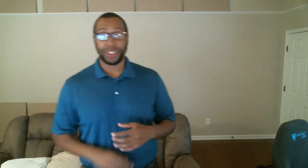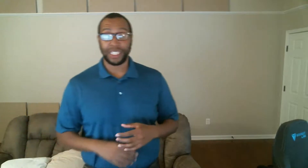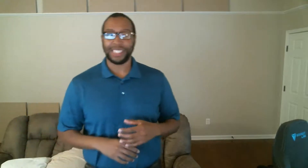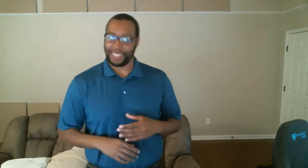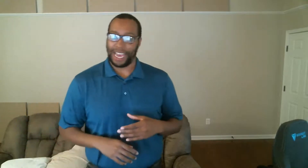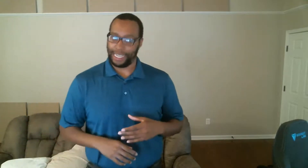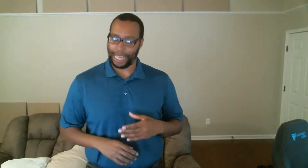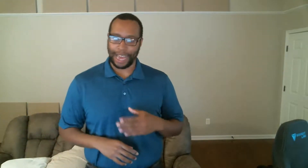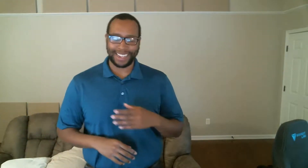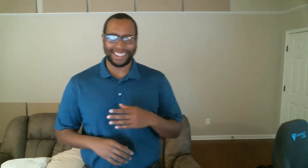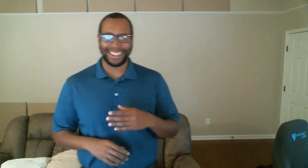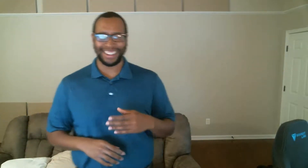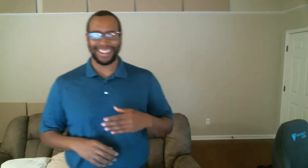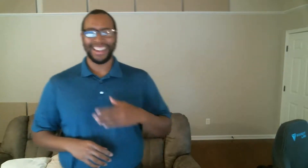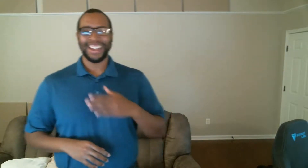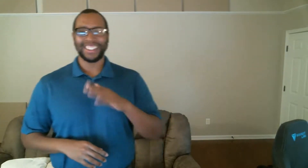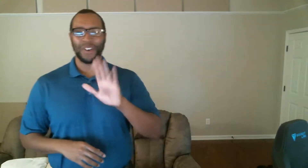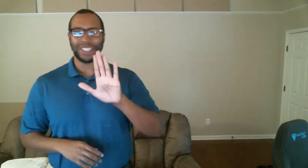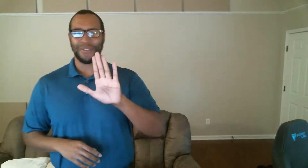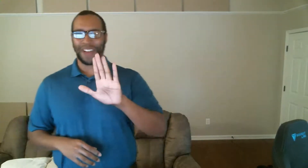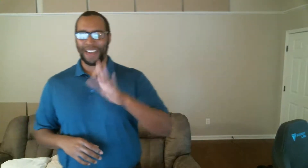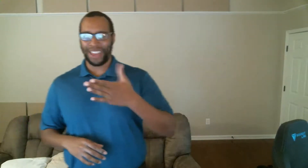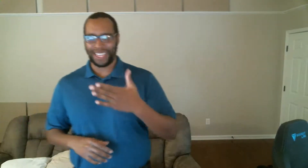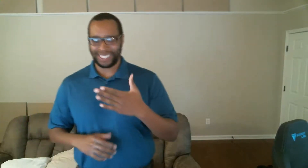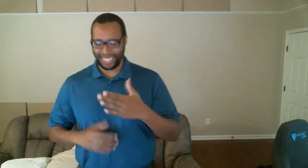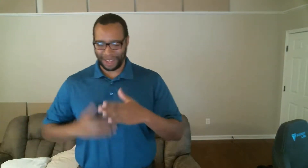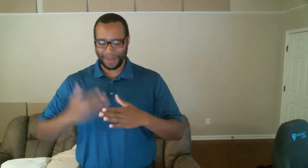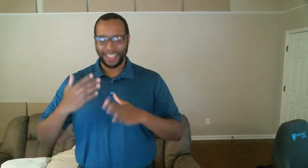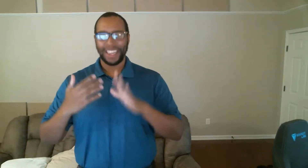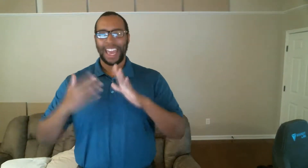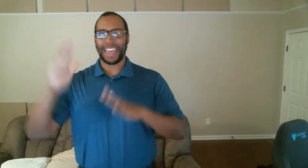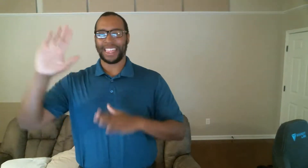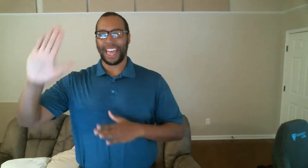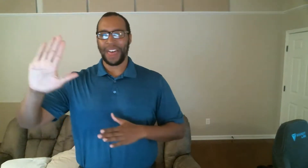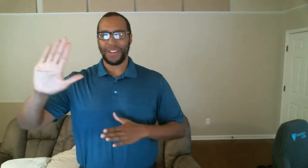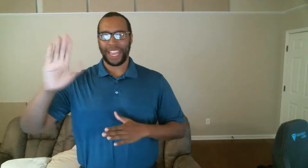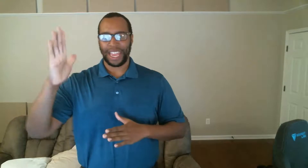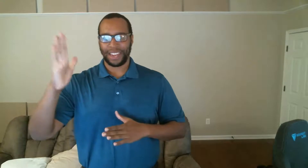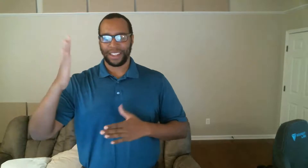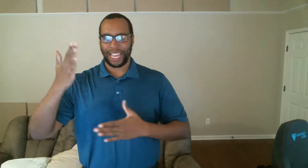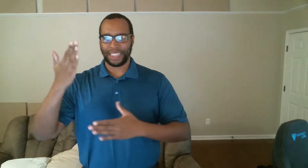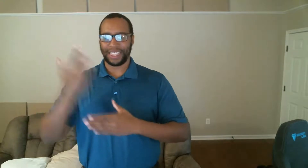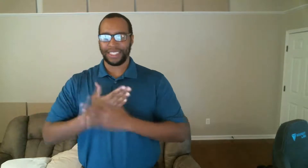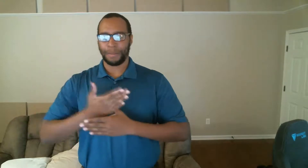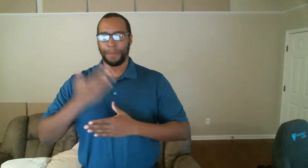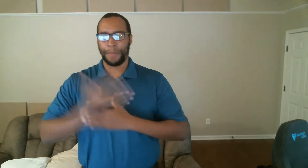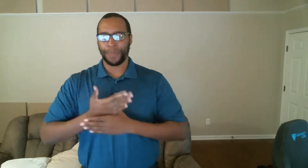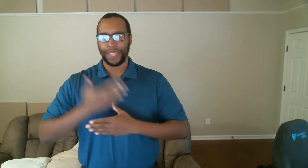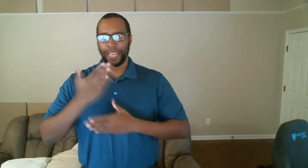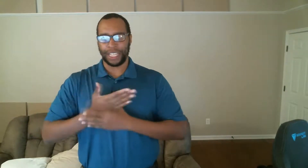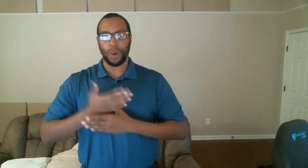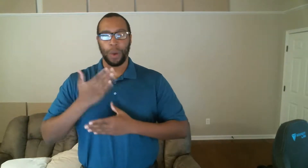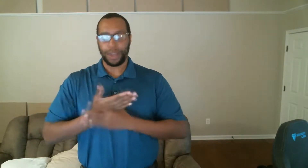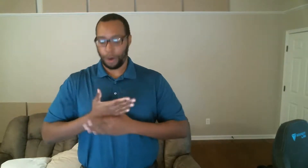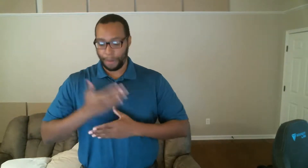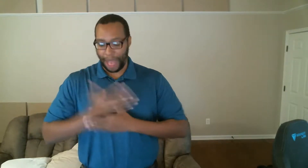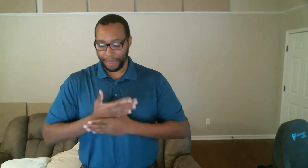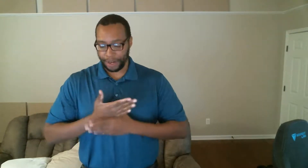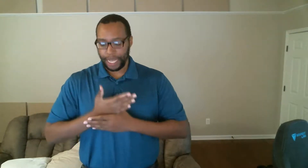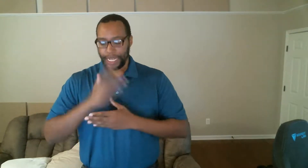this sign a lot. So it's a 5-hand shape. And in the other hand, like this, annoyed or bothered.